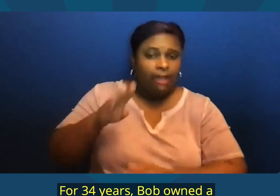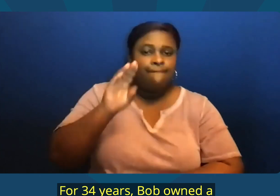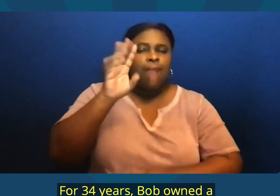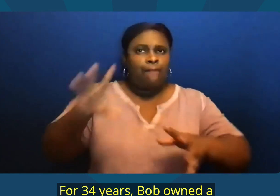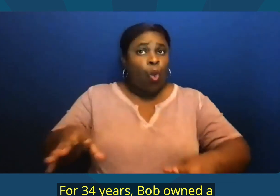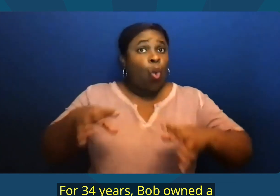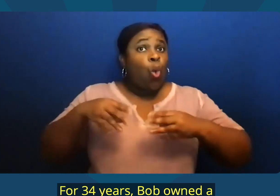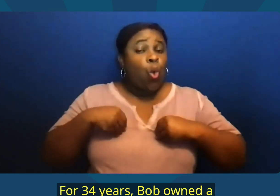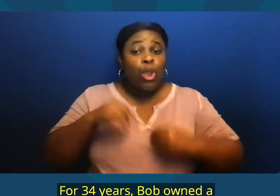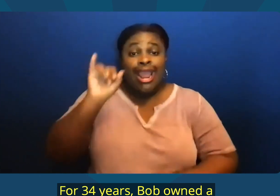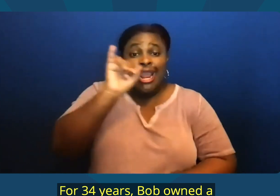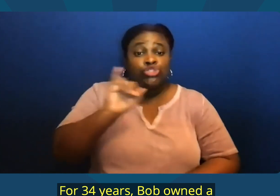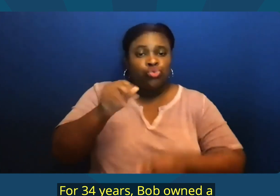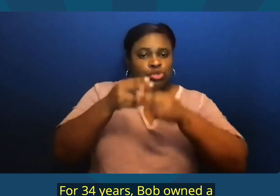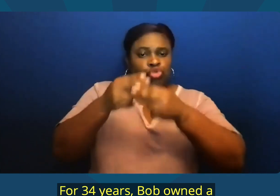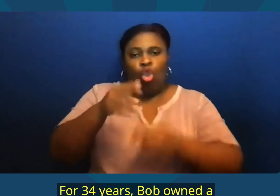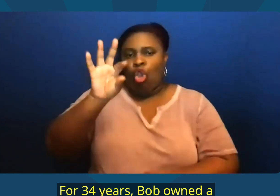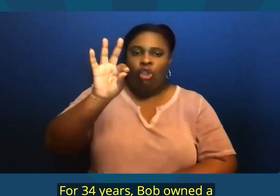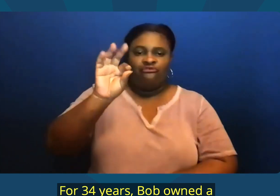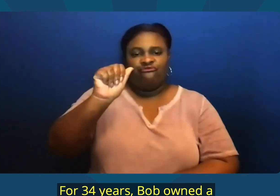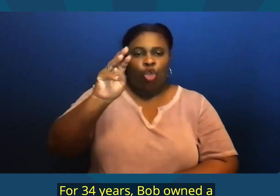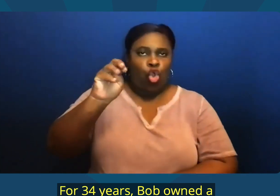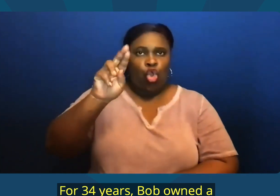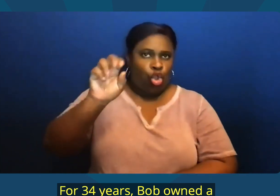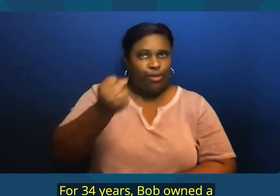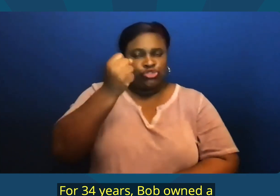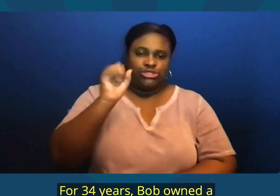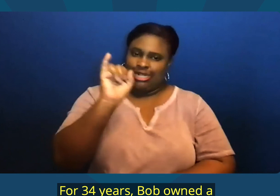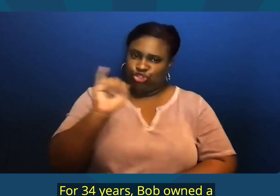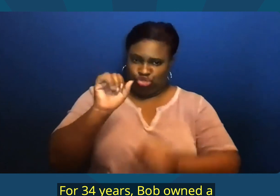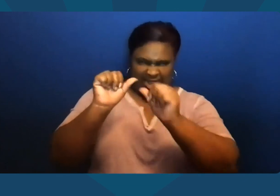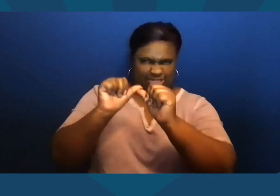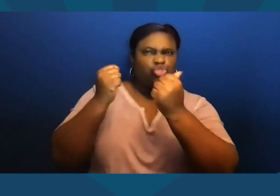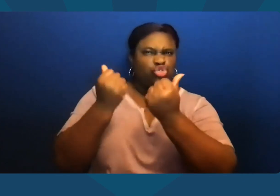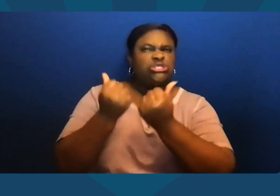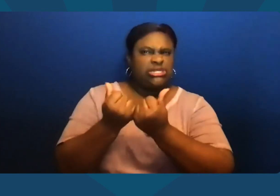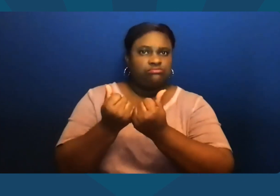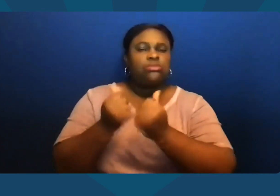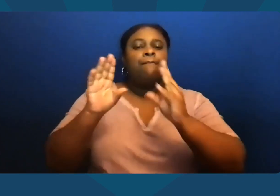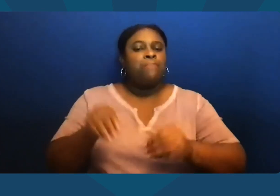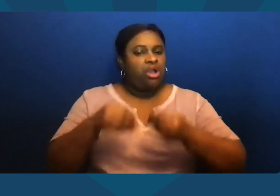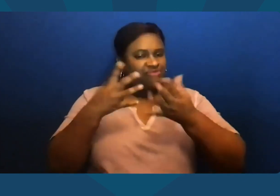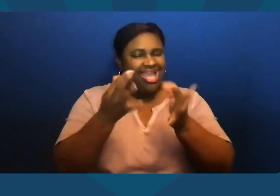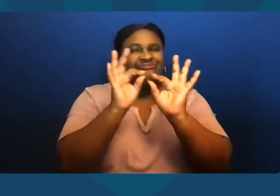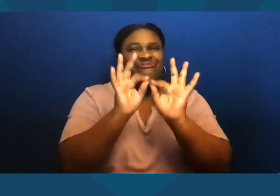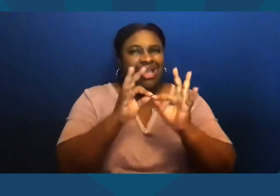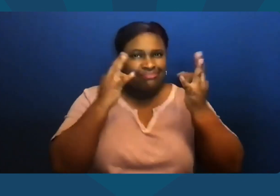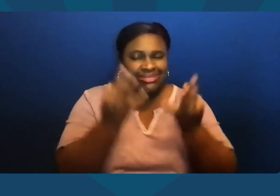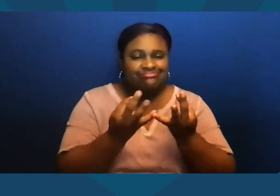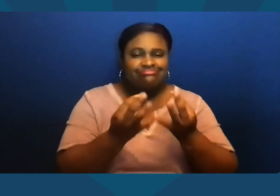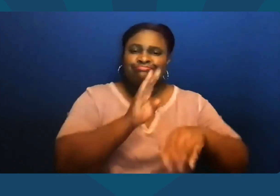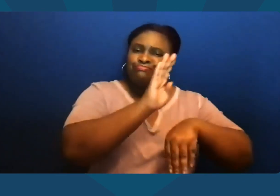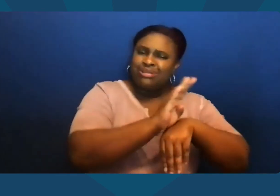For 34 years, Bob owned a farmers insurance agency, providing families and business owners